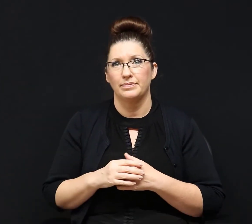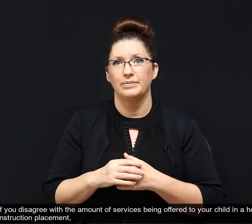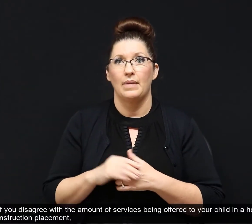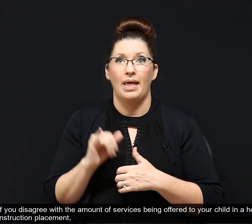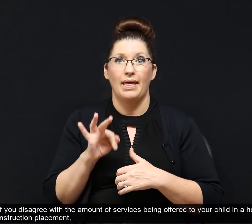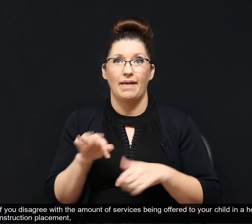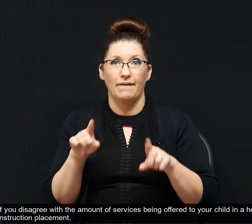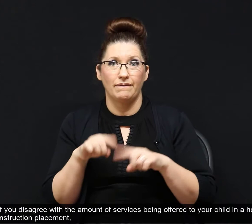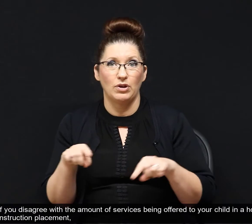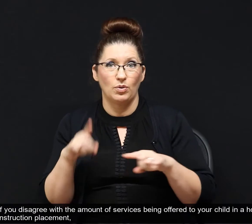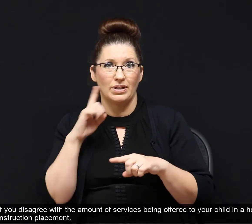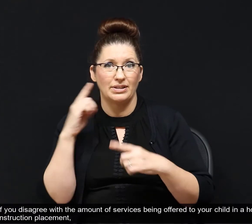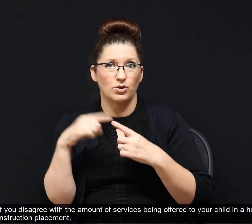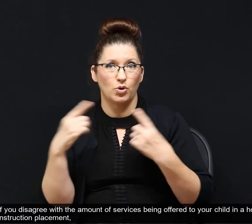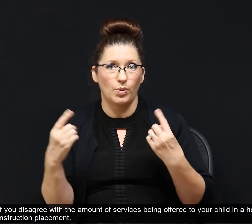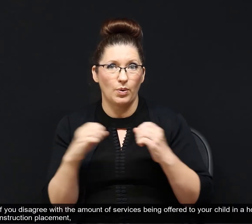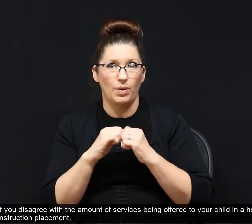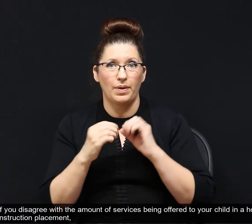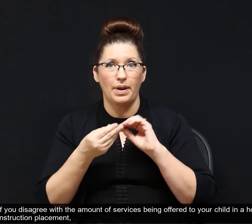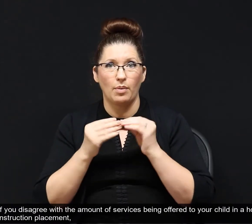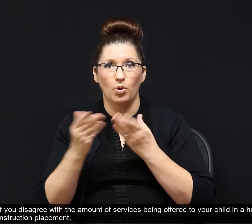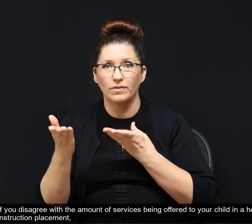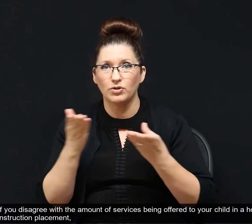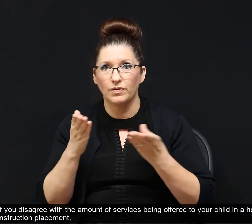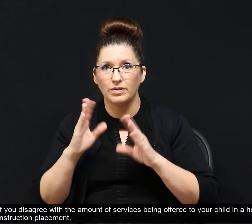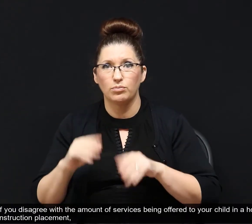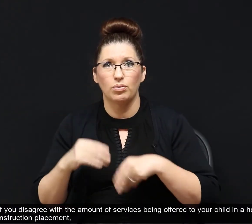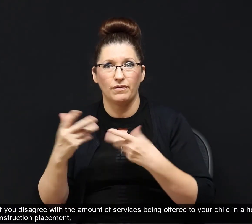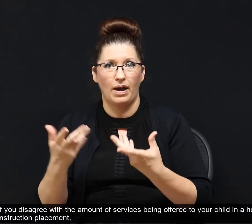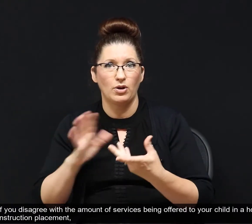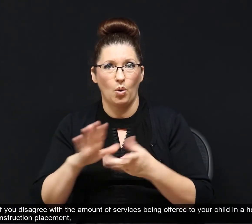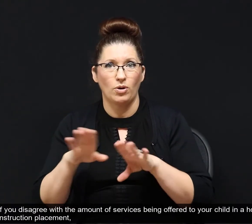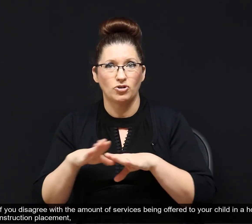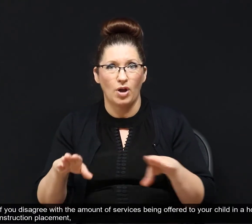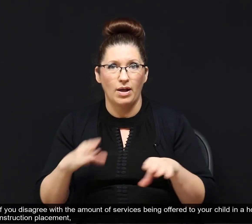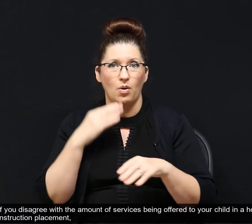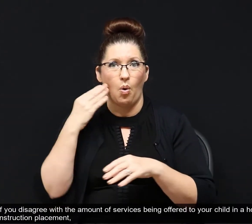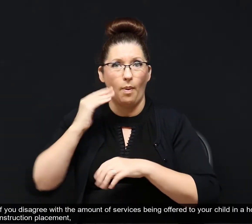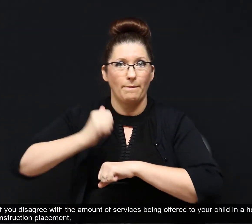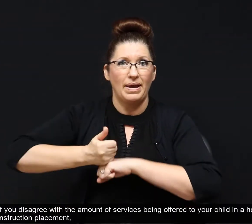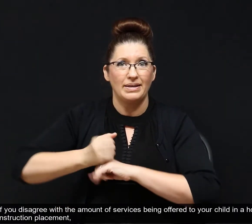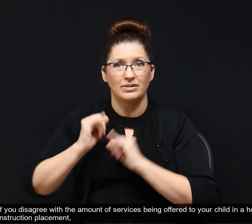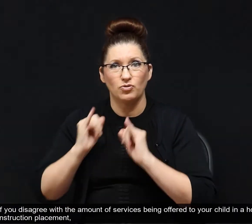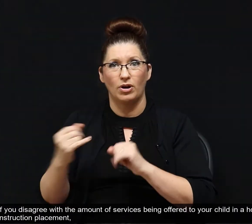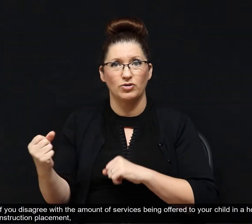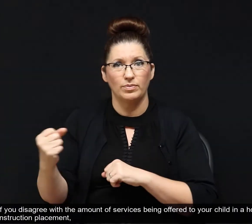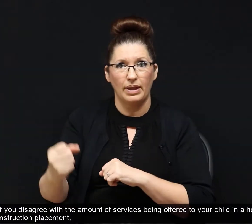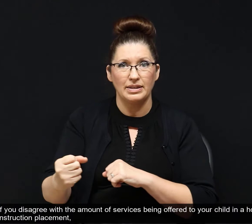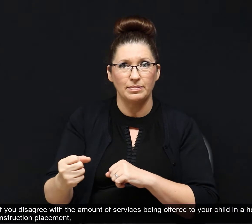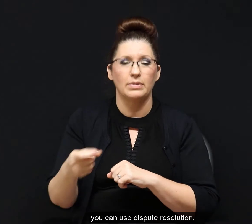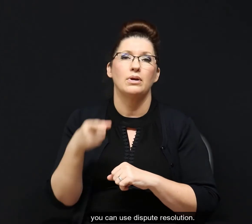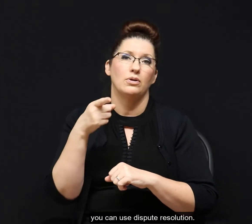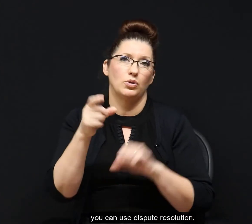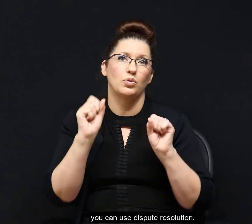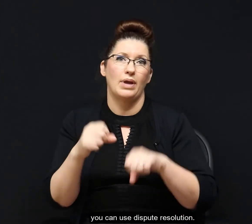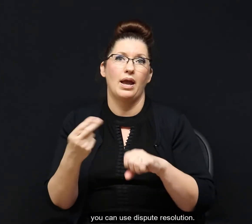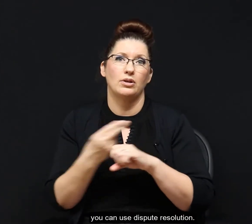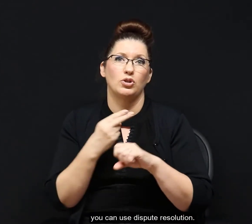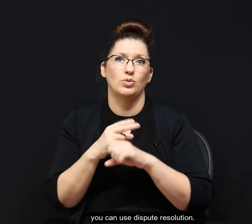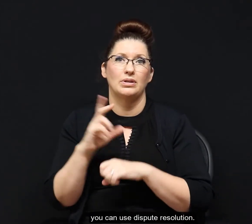you disagree with the amount of services being offered to your child in a home-based instruction placement, you can use dispute